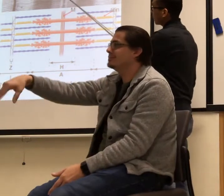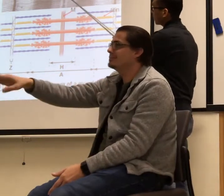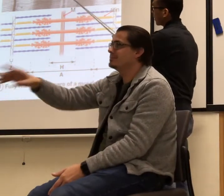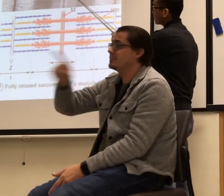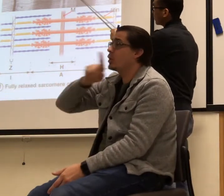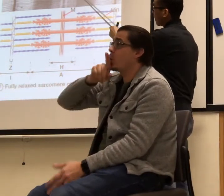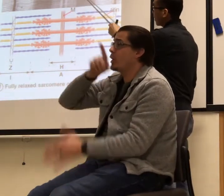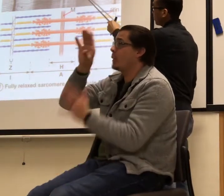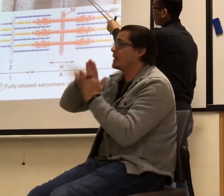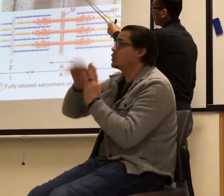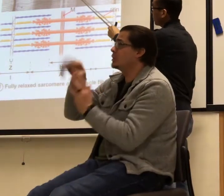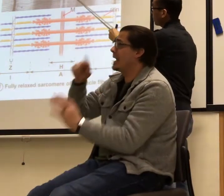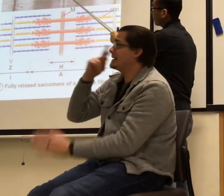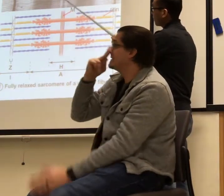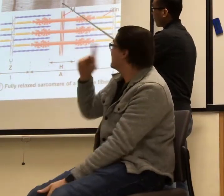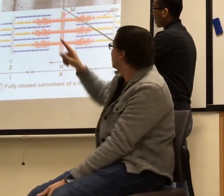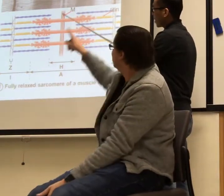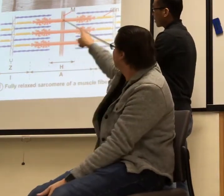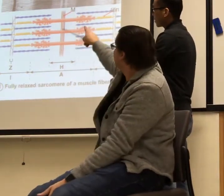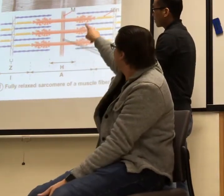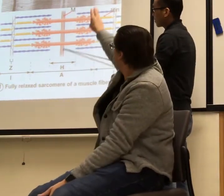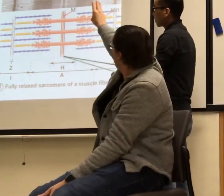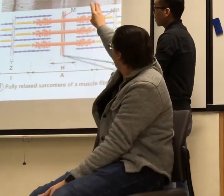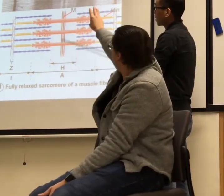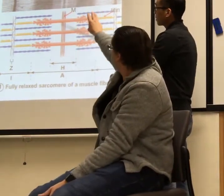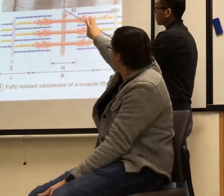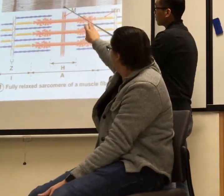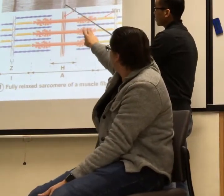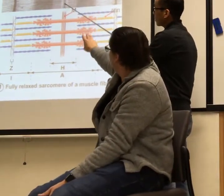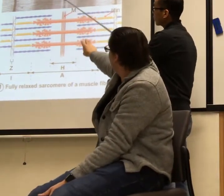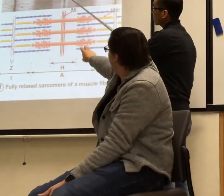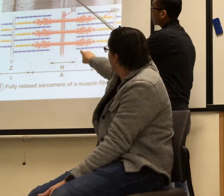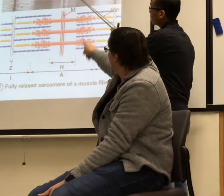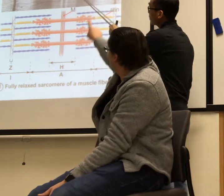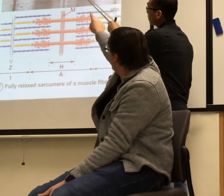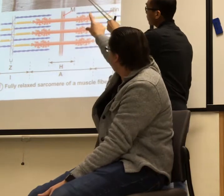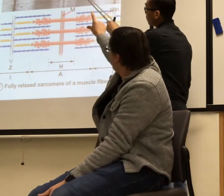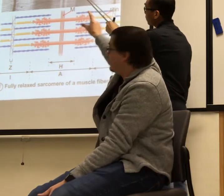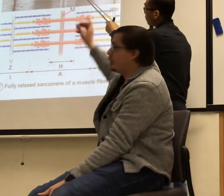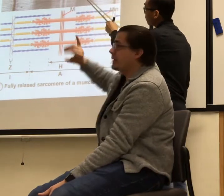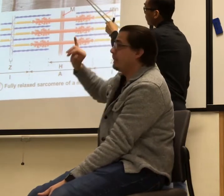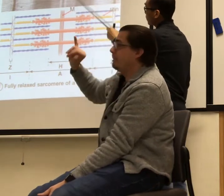picture there. That's the M line, right there.